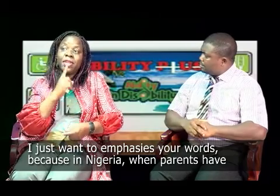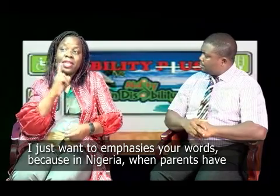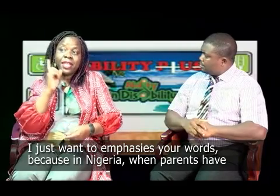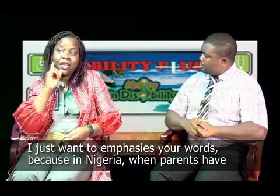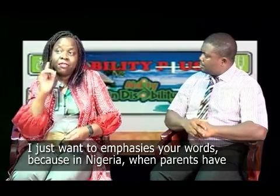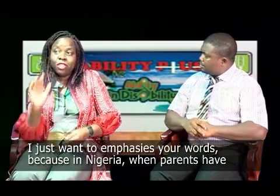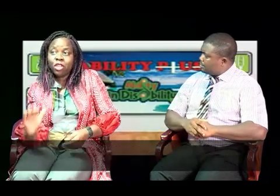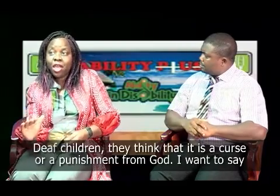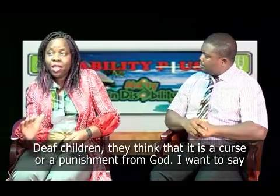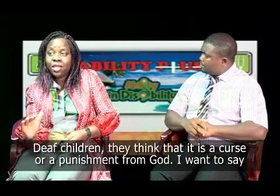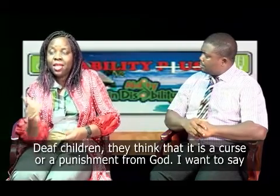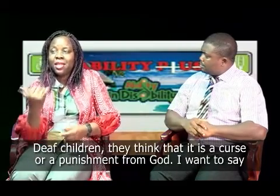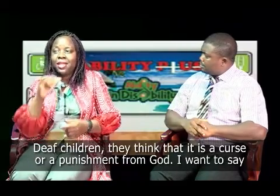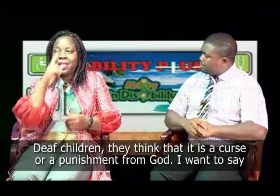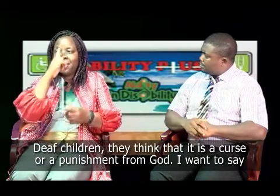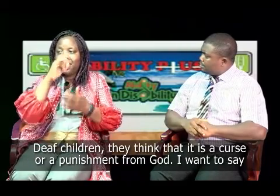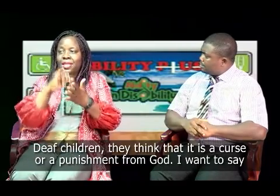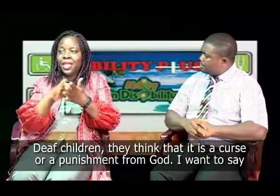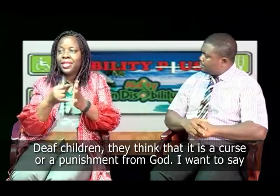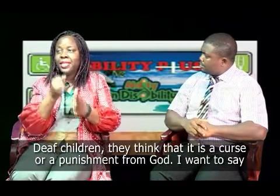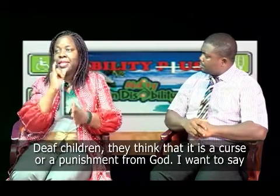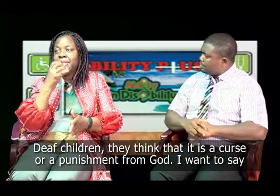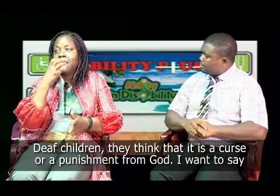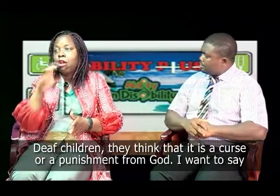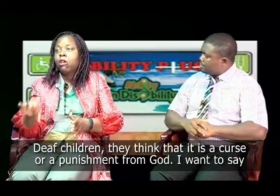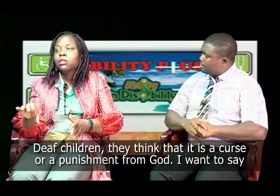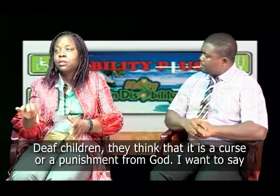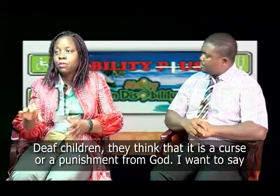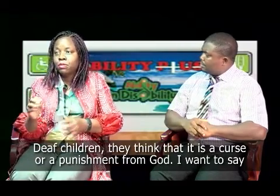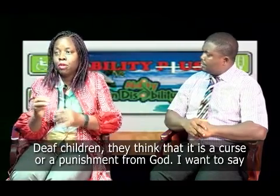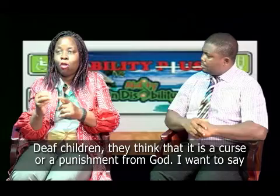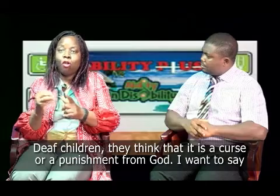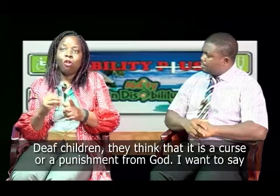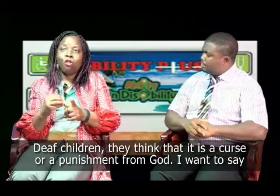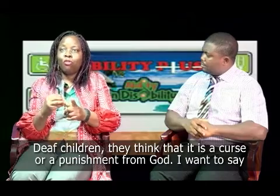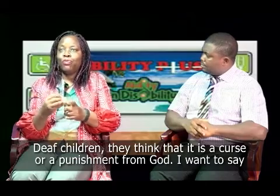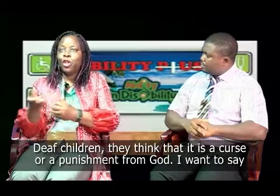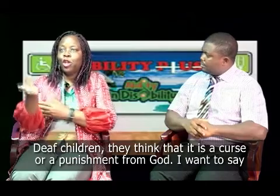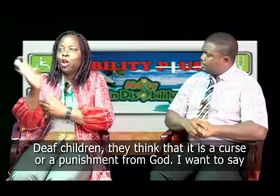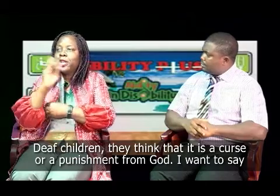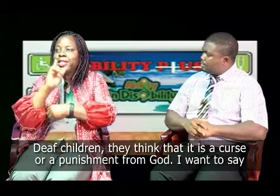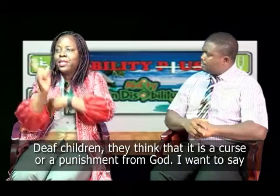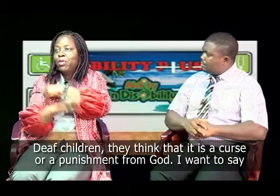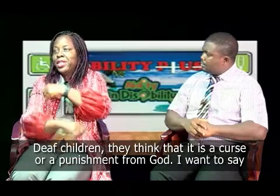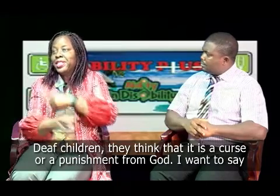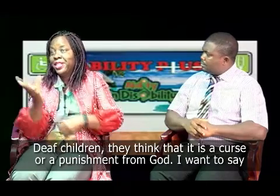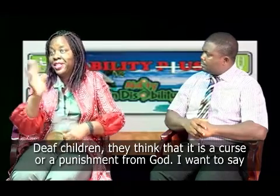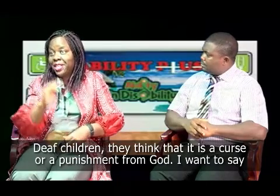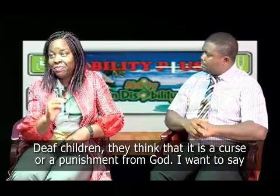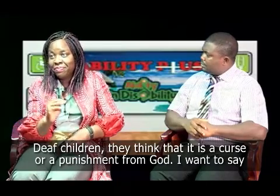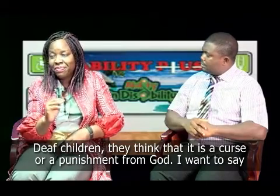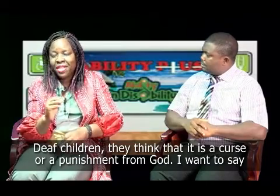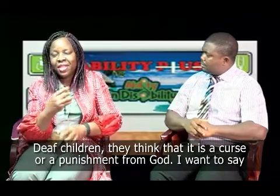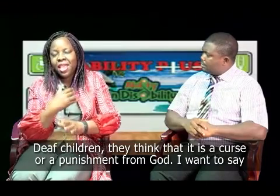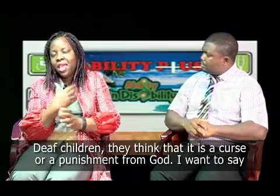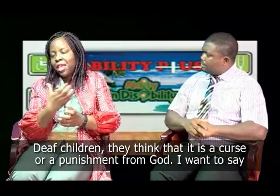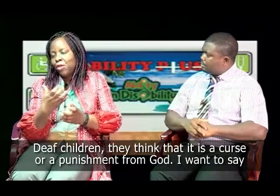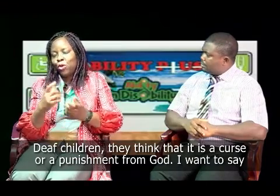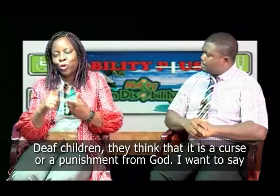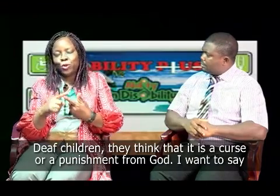when they have deaf children, they think that it is a curse or a punishment from God.